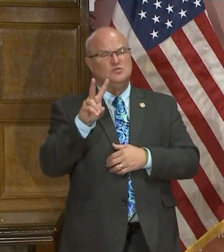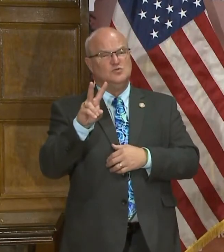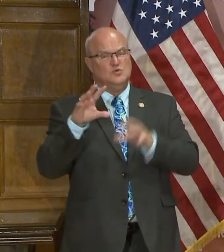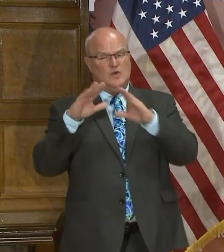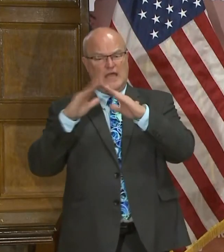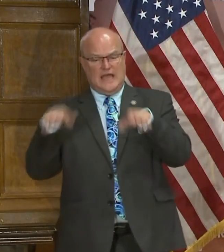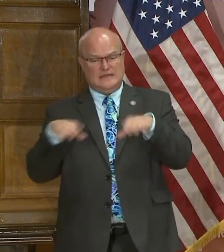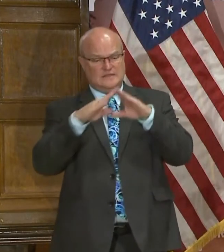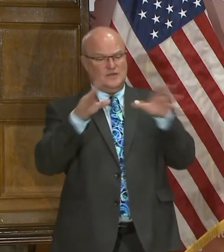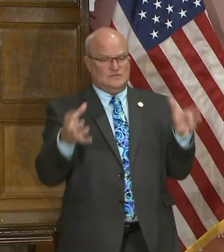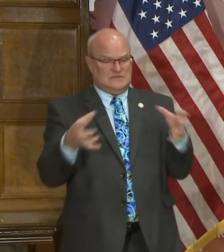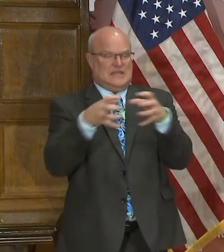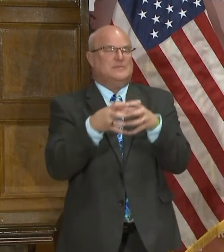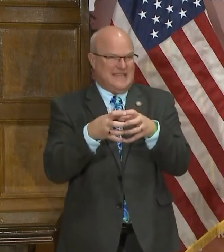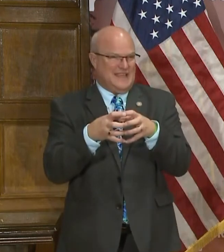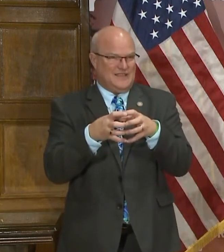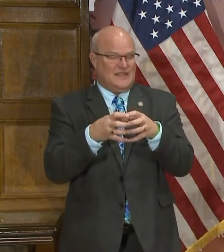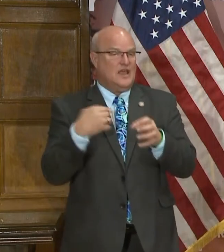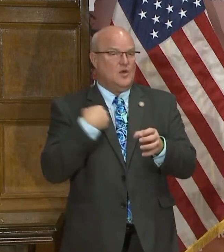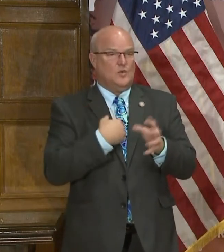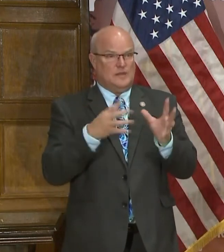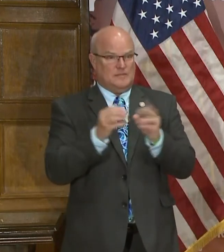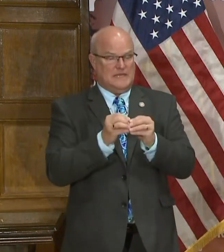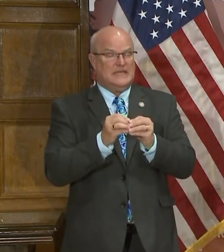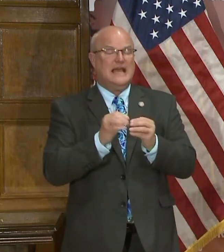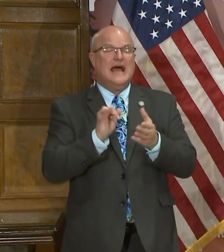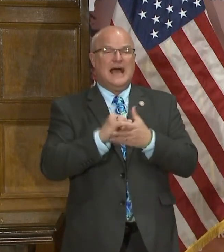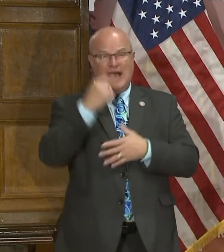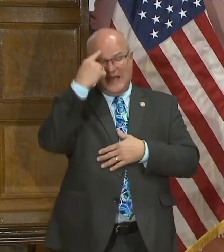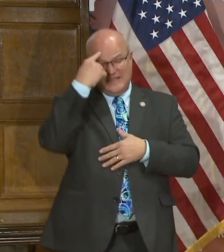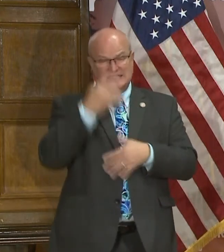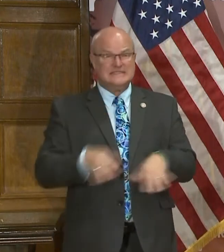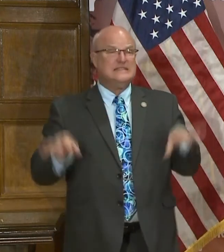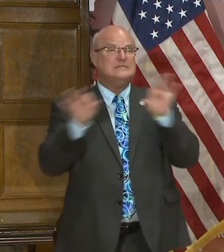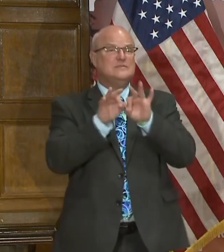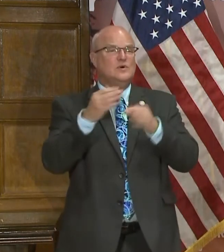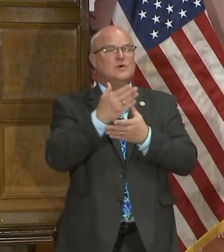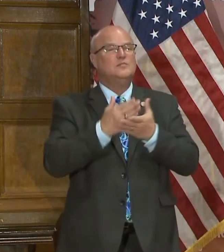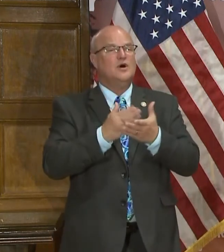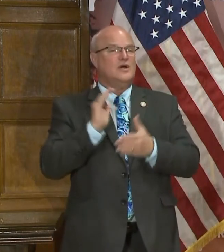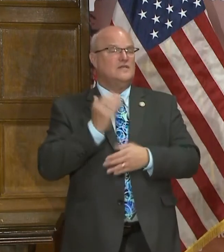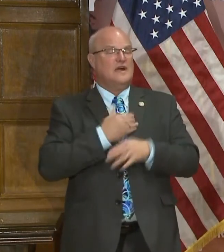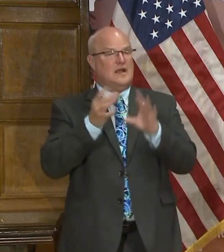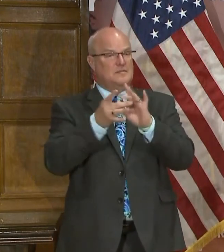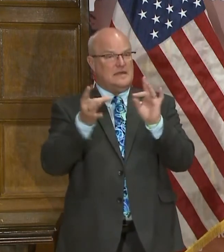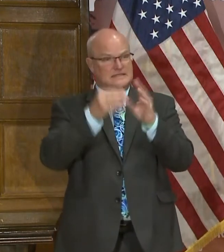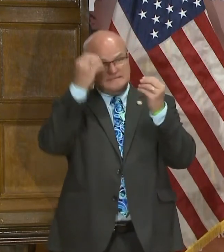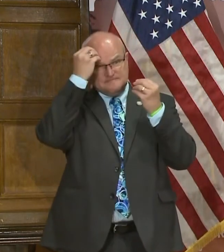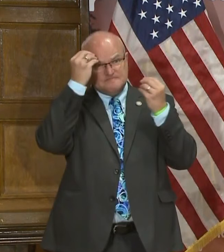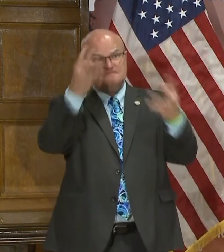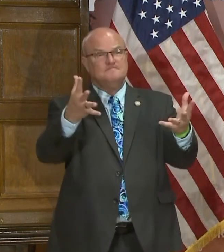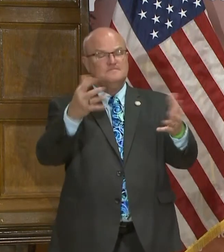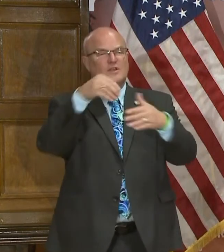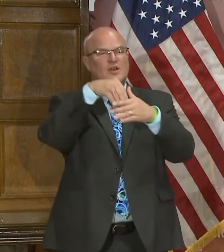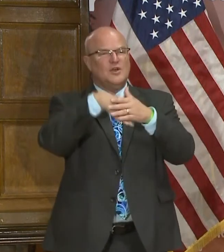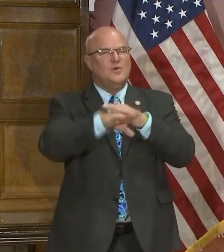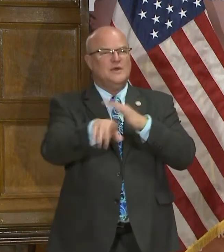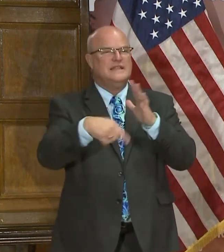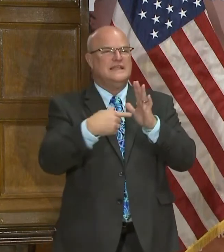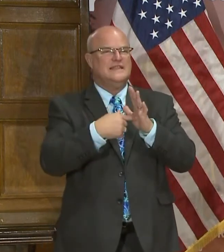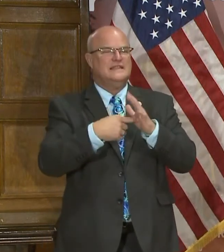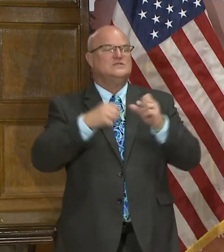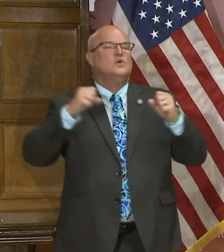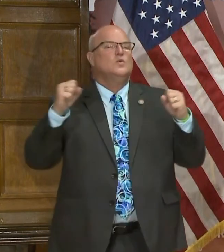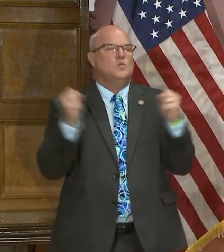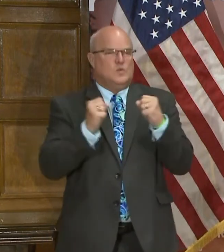households at the time that we do gather is, I think, an important part of our messaging as we go into this